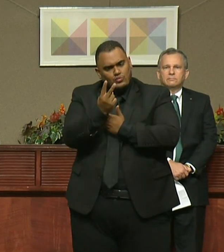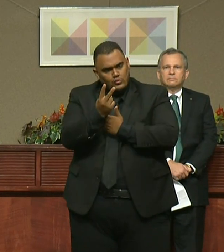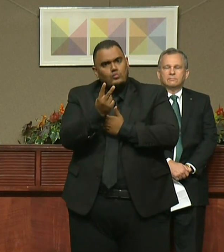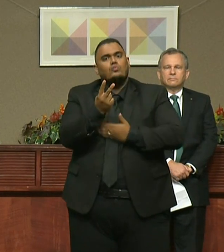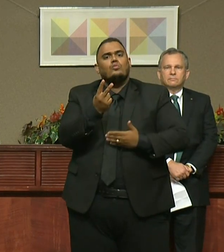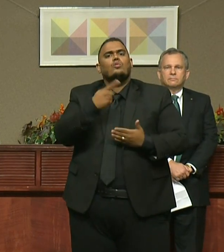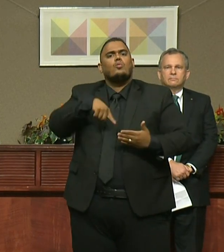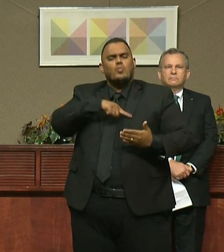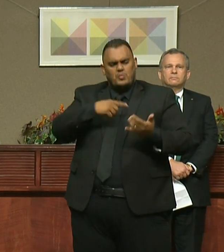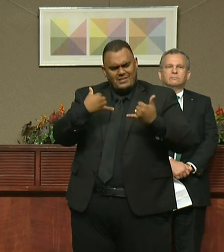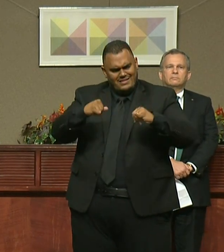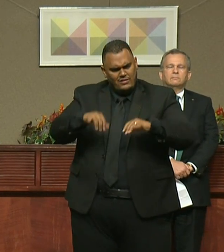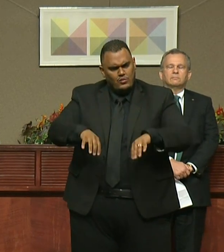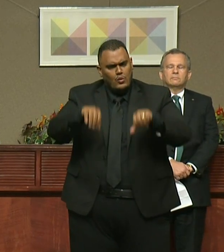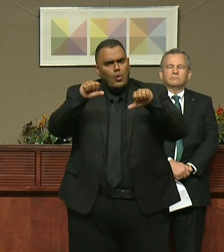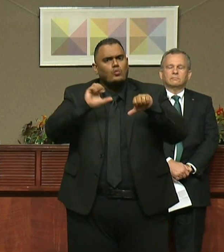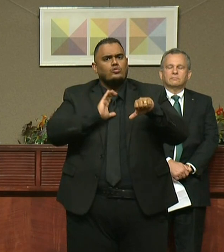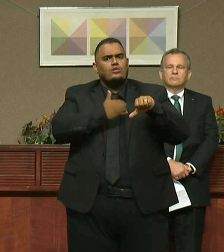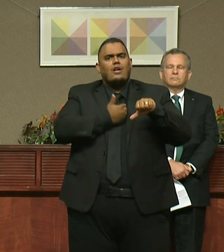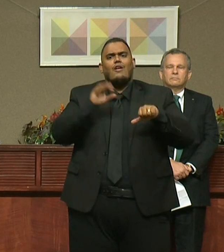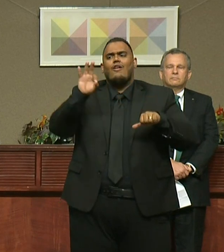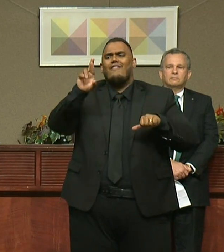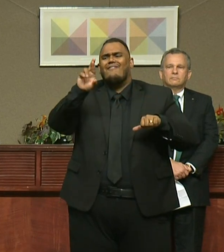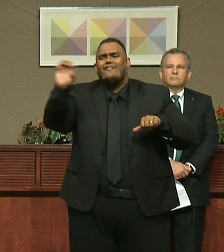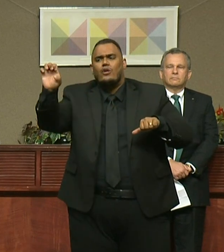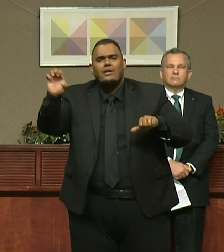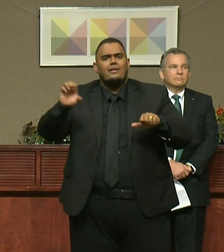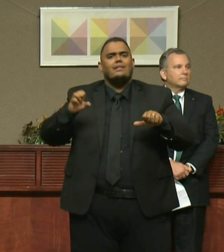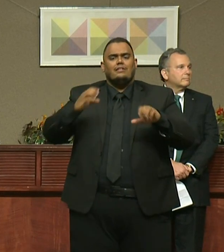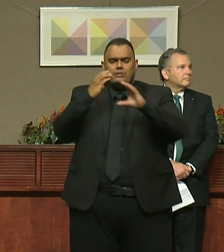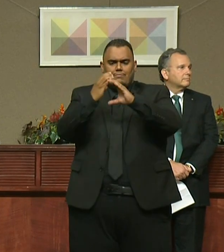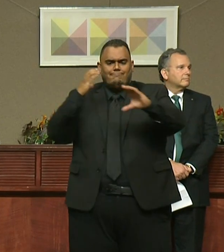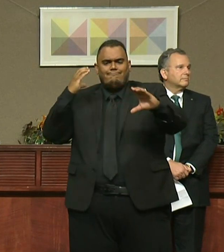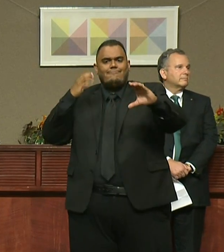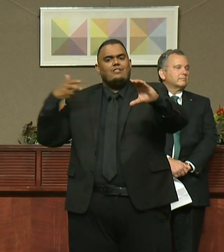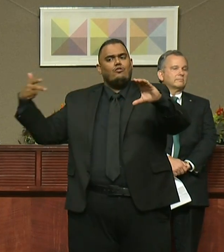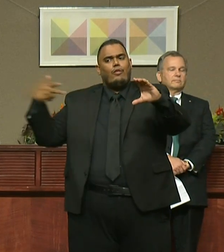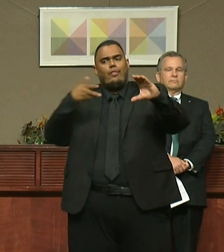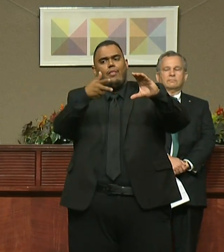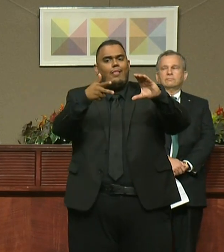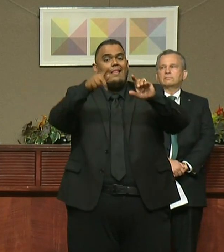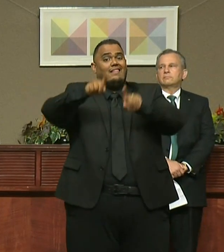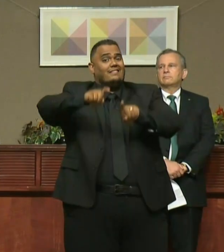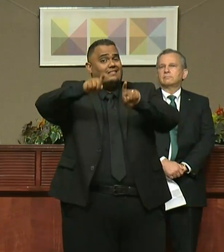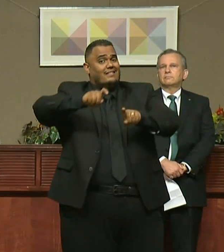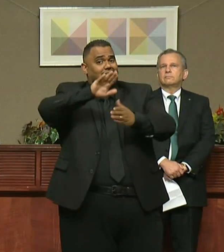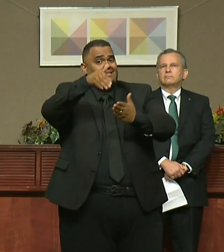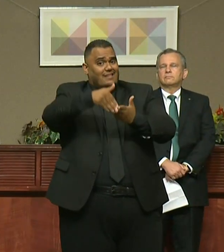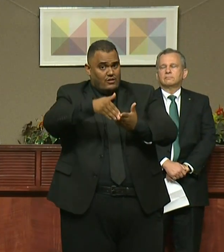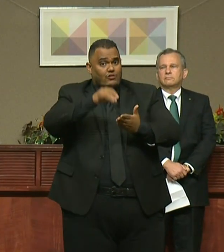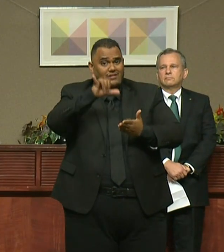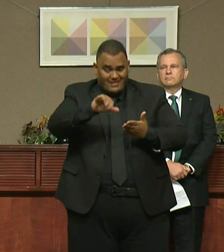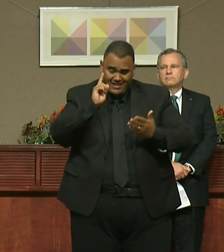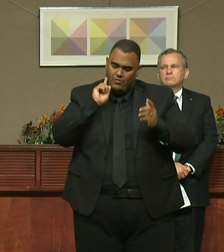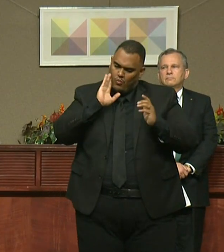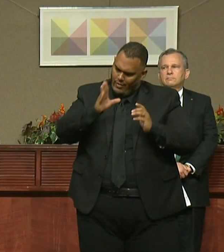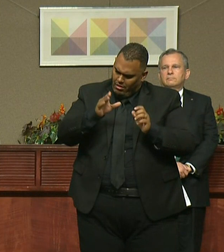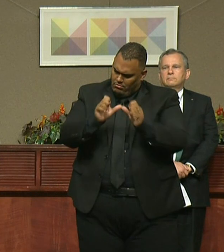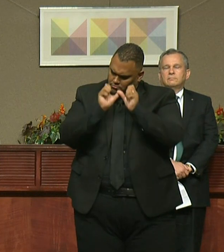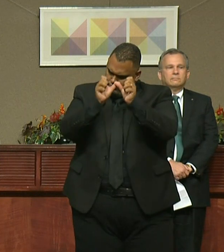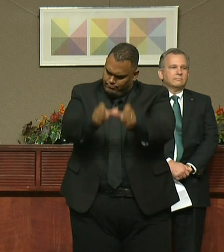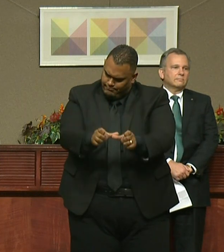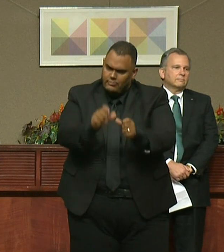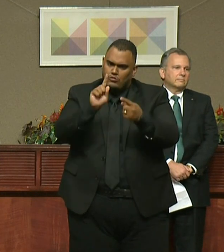free mobile drive-through and pedestrian accessible testing sites in neighborhoods. We'll be doing that through the end of June. Our first